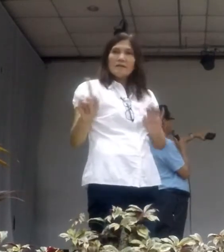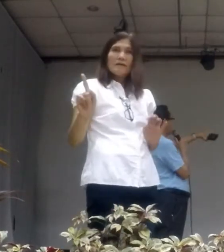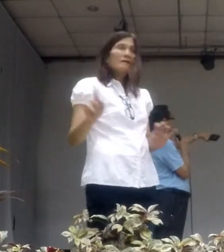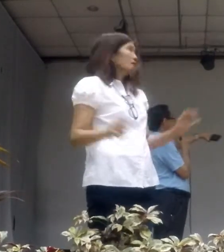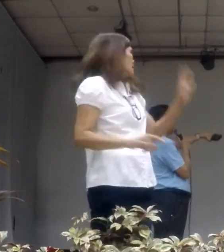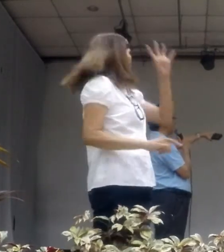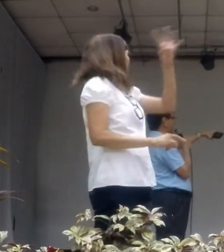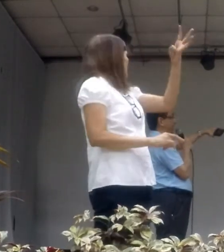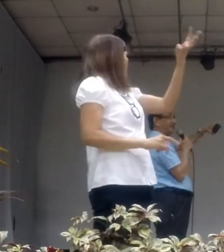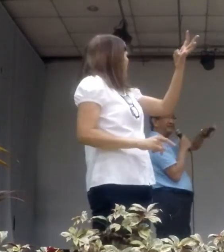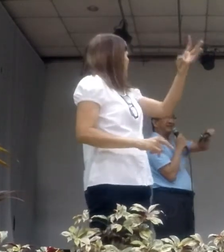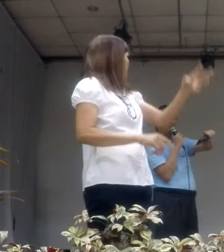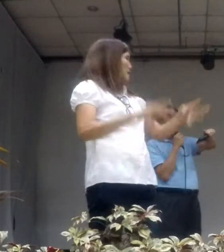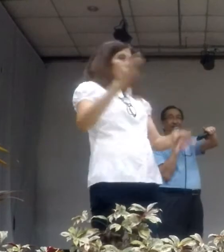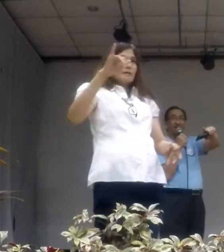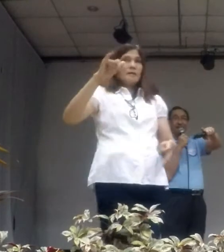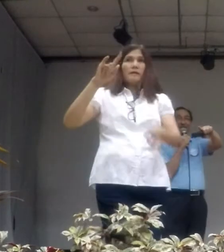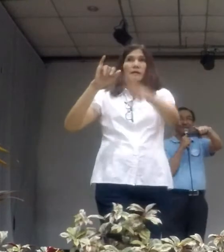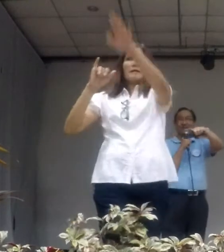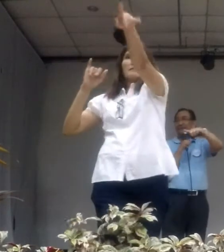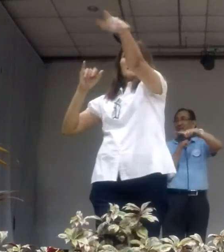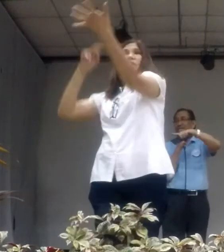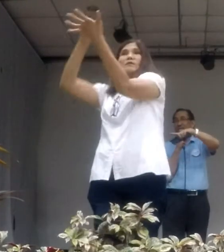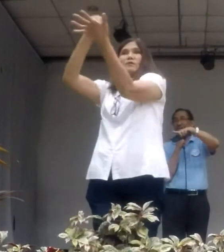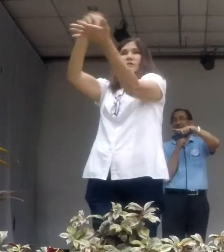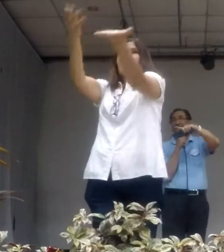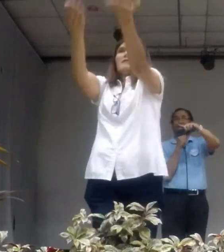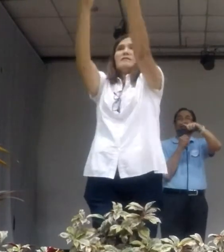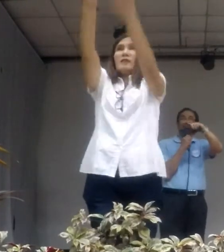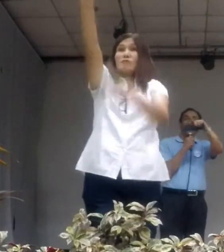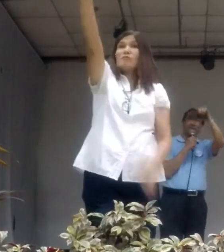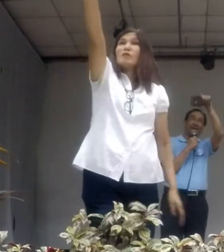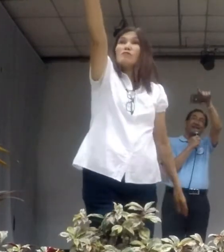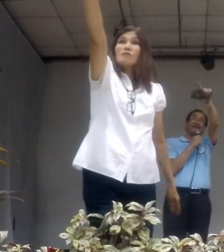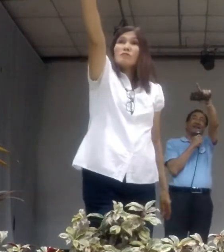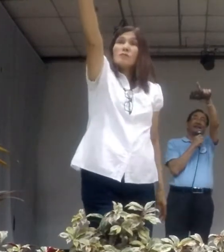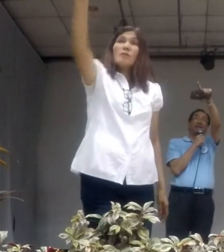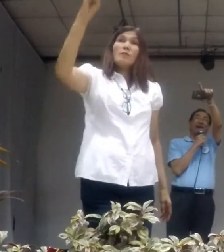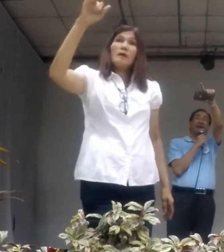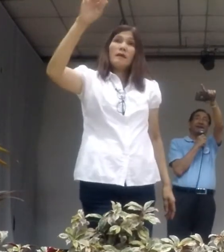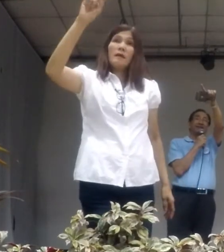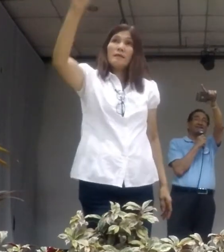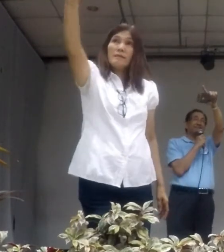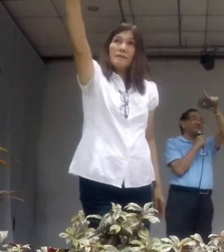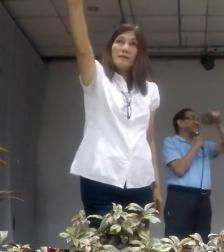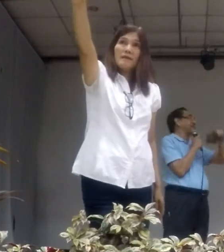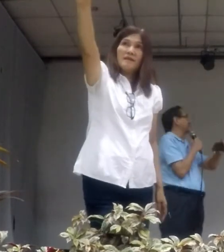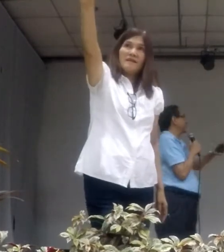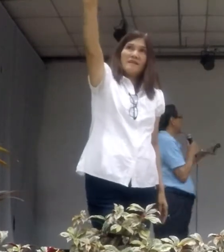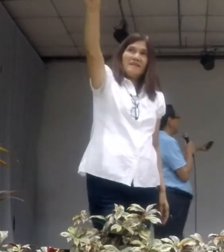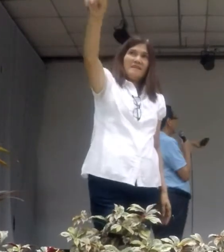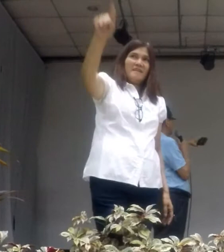Number four is Mayet. Mayet, where's Mayet? Mayet is there at the back.